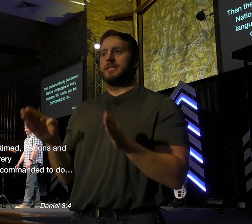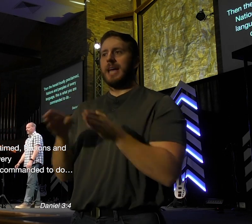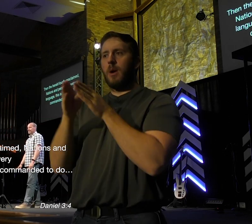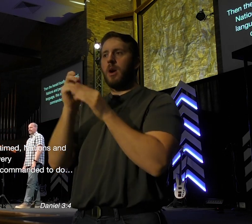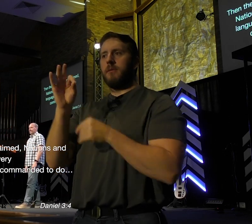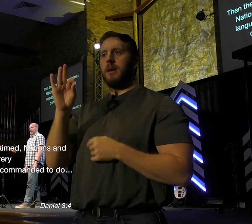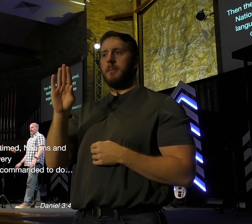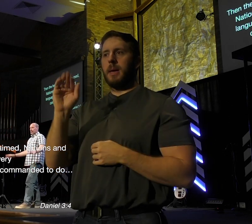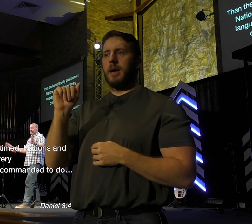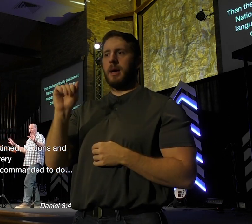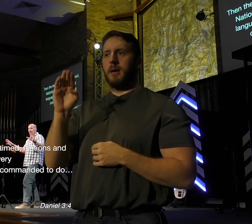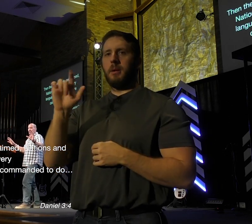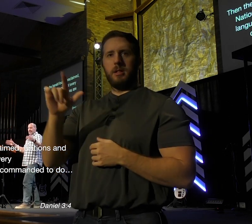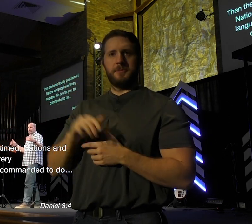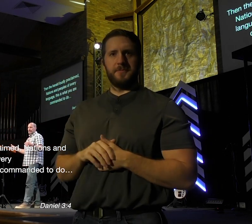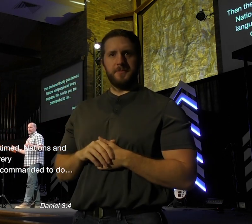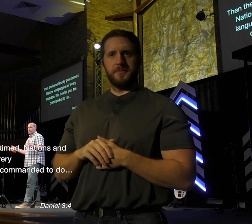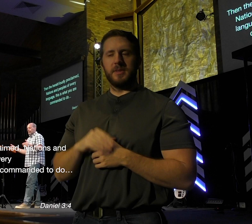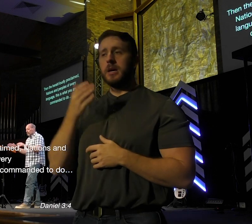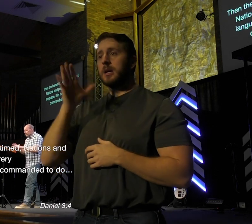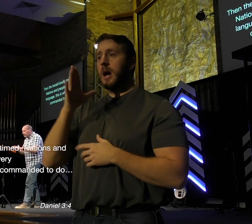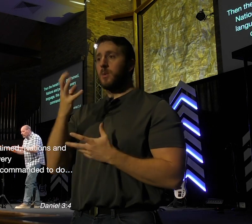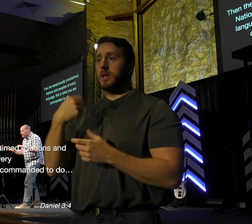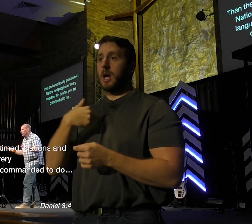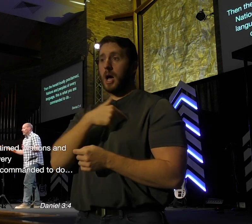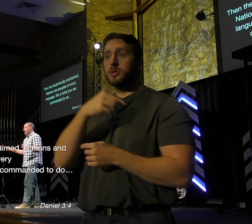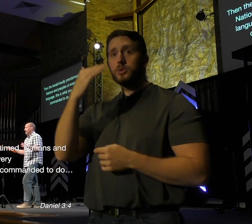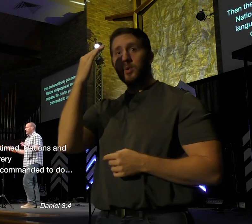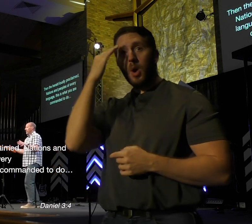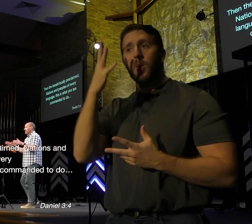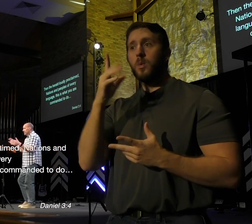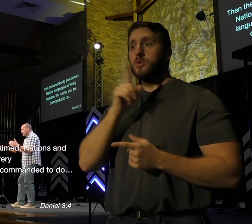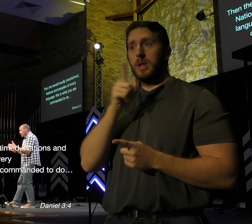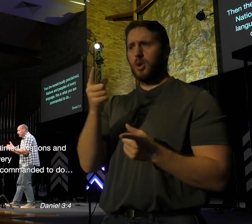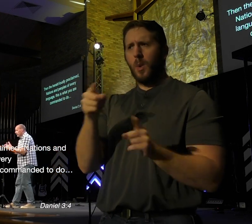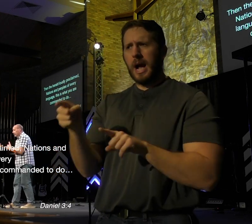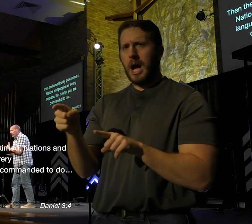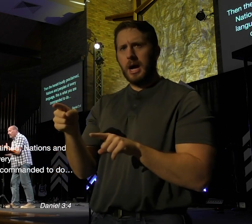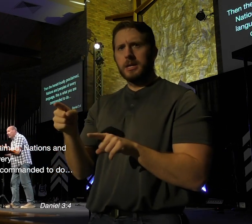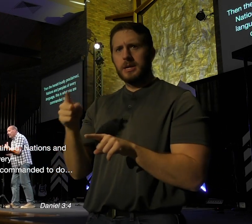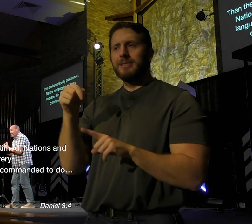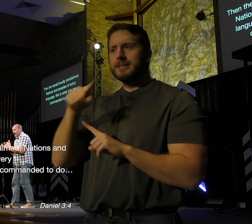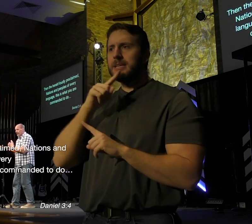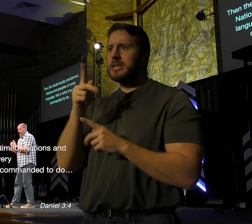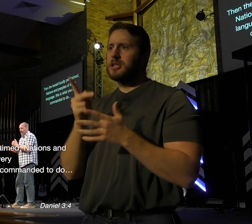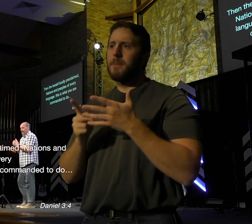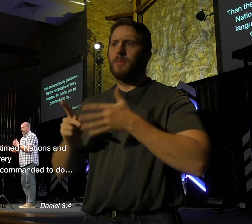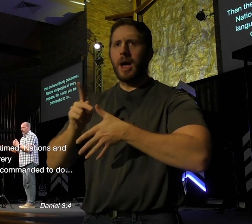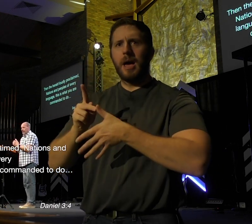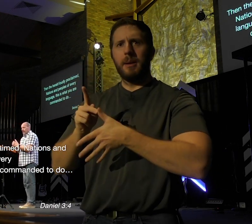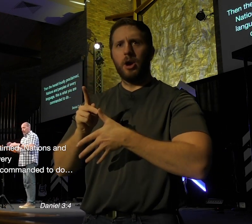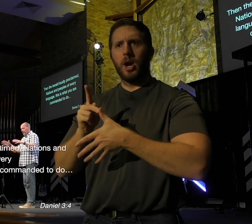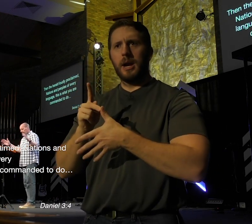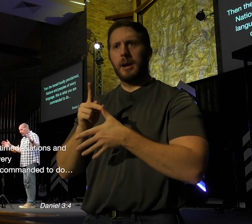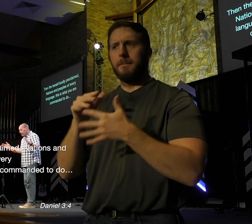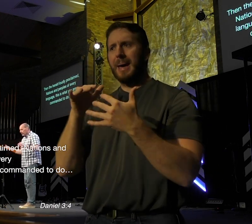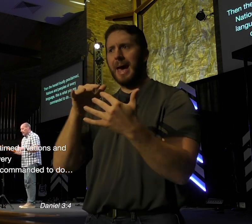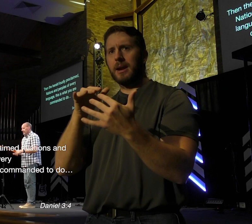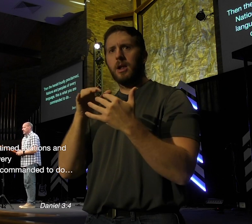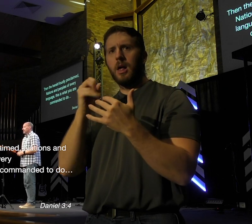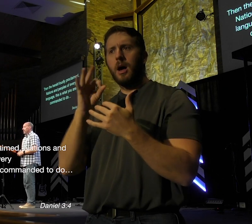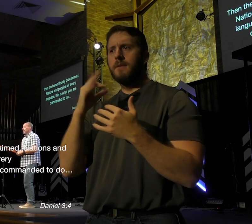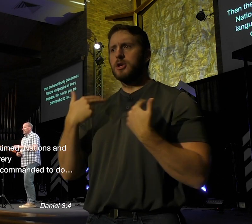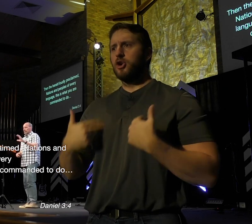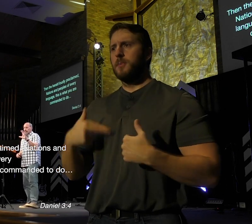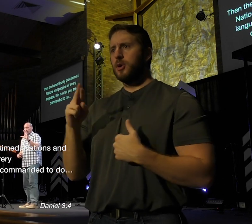of Babel. And what God wants us to know is what really is going on here. This is really the primary battle of the